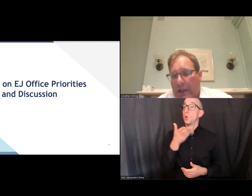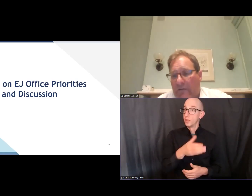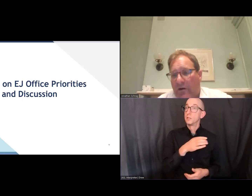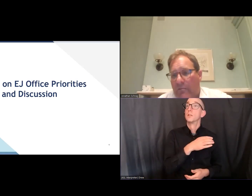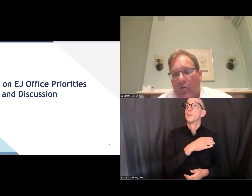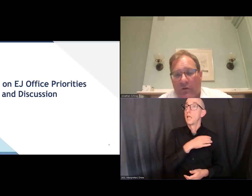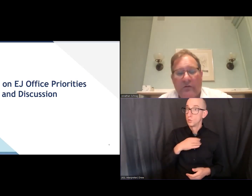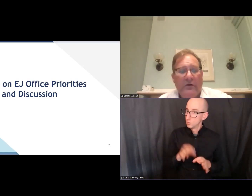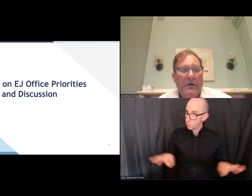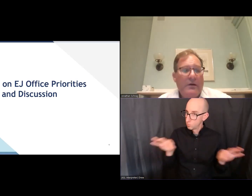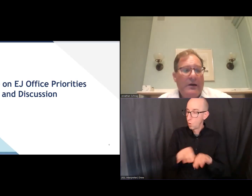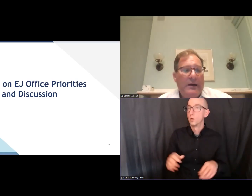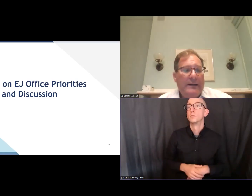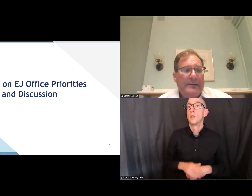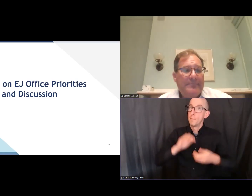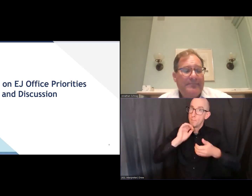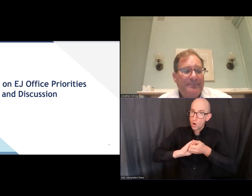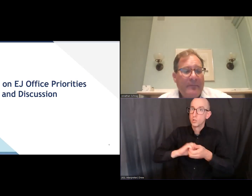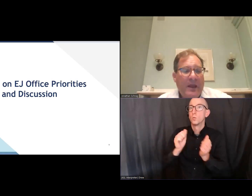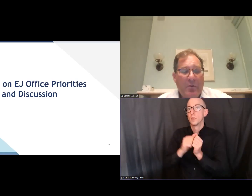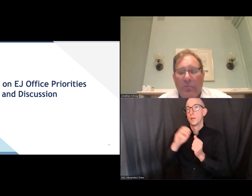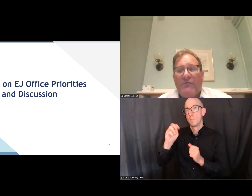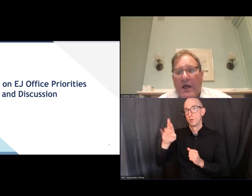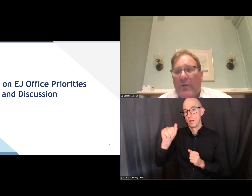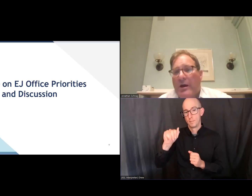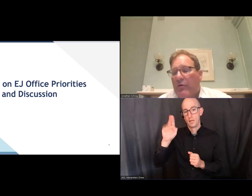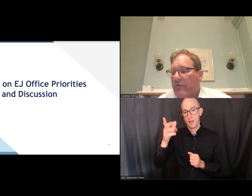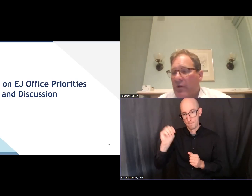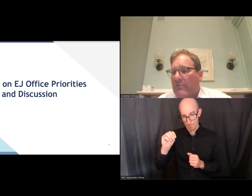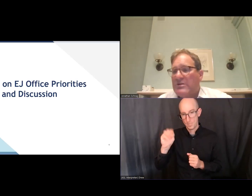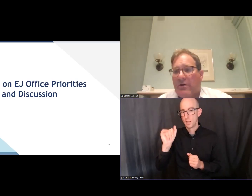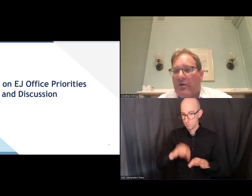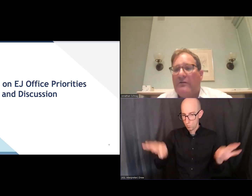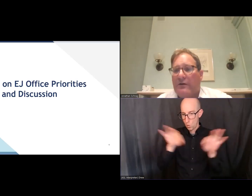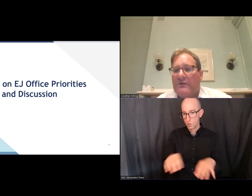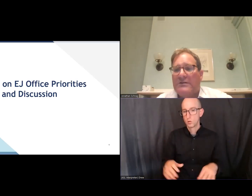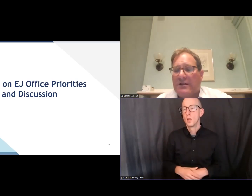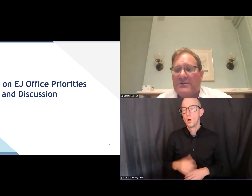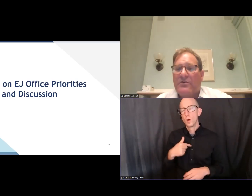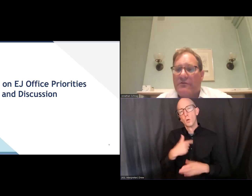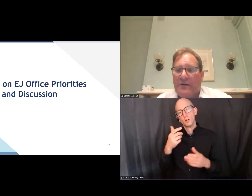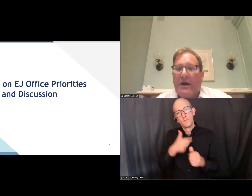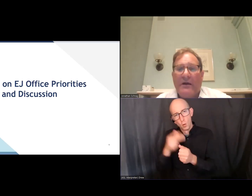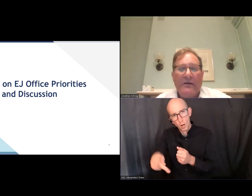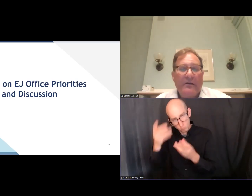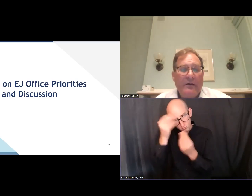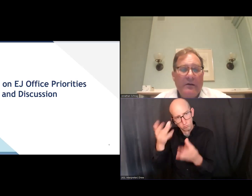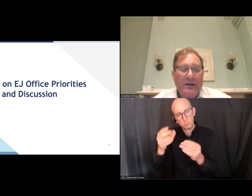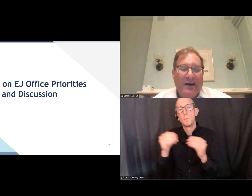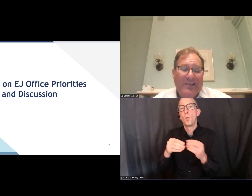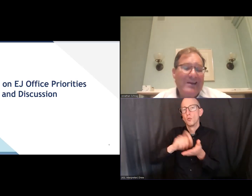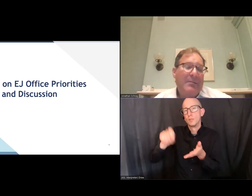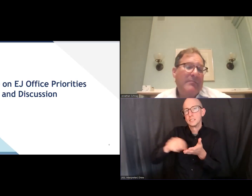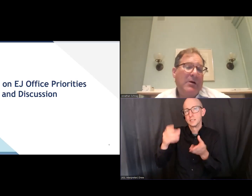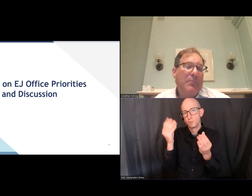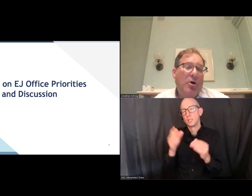Maria Belen is very important. And we will be following up with some written material to solicit your feedback.